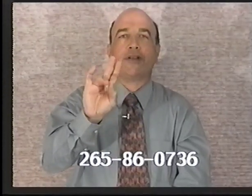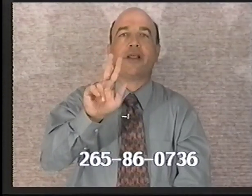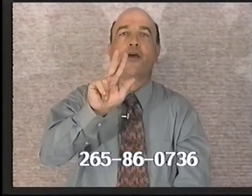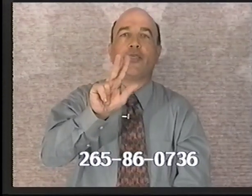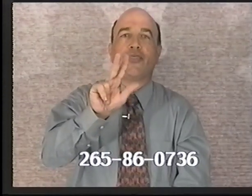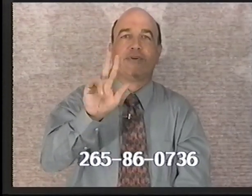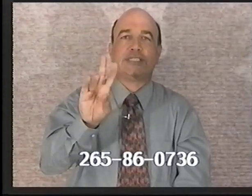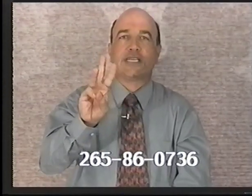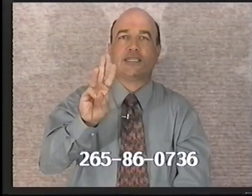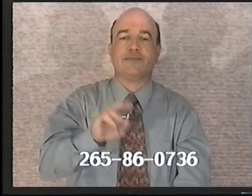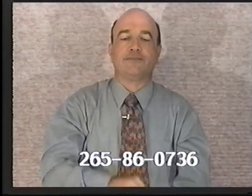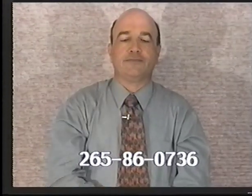860736